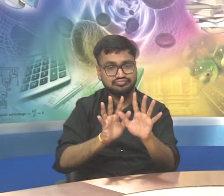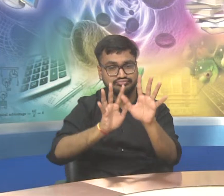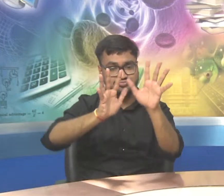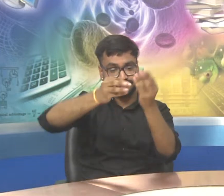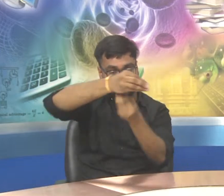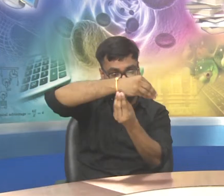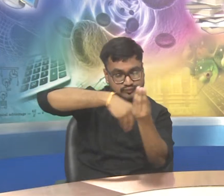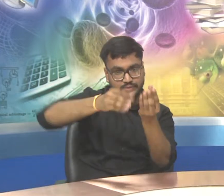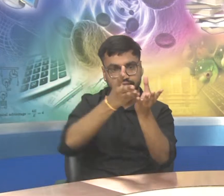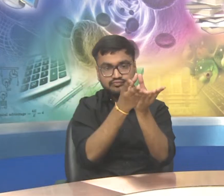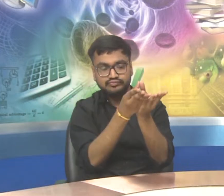evaporates.